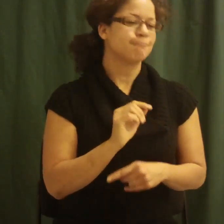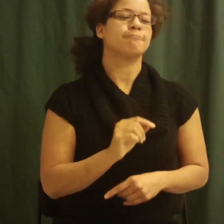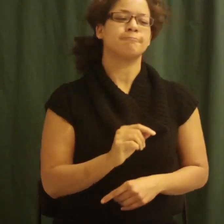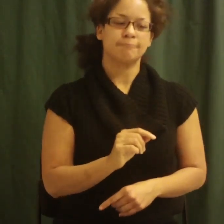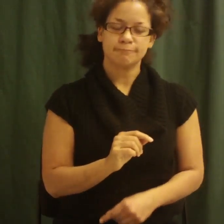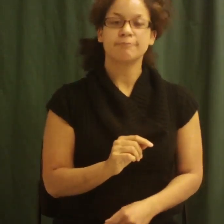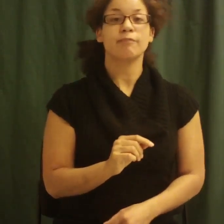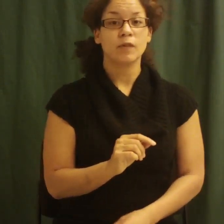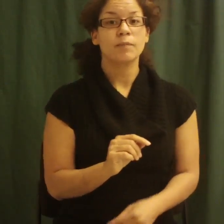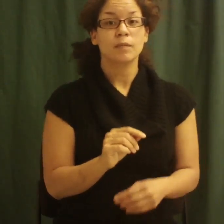Another minute.